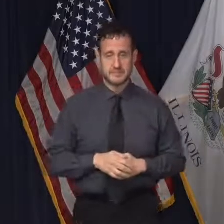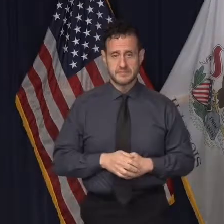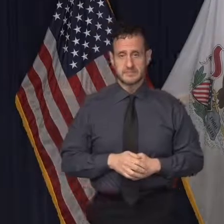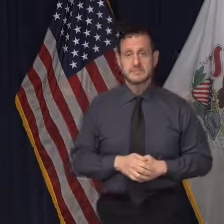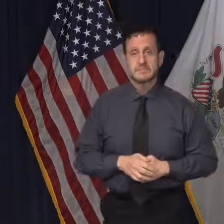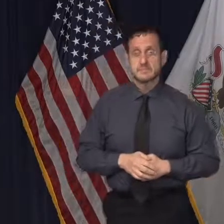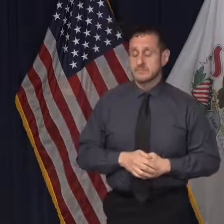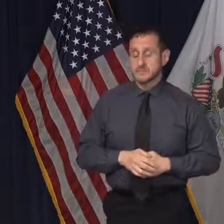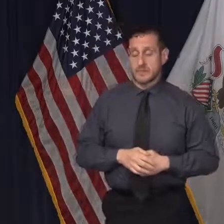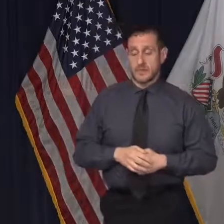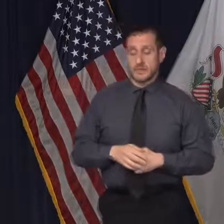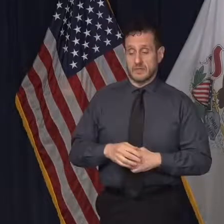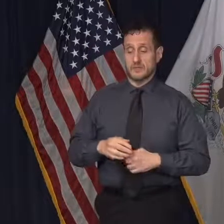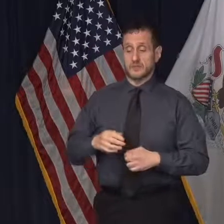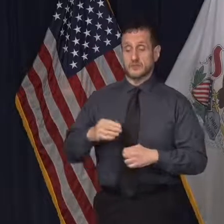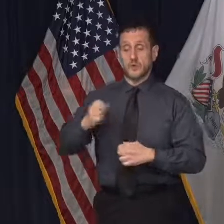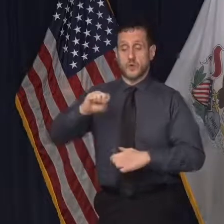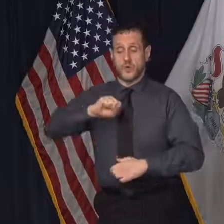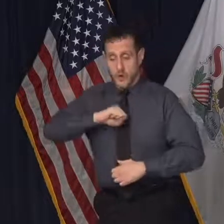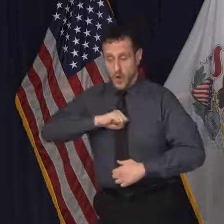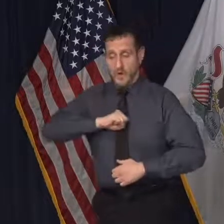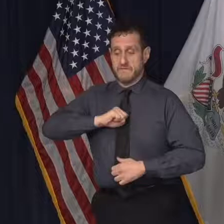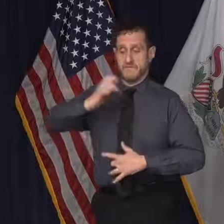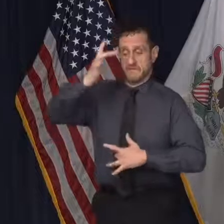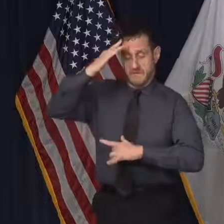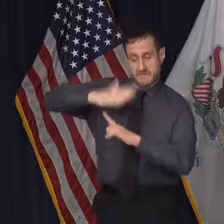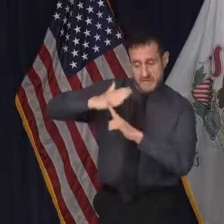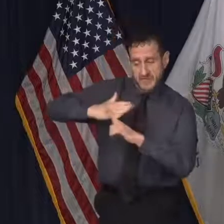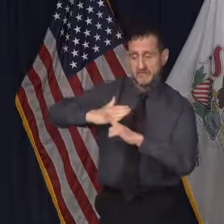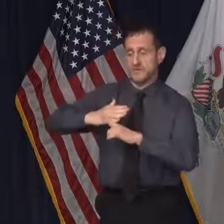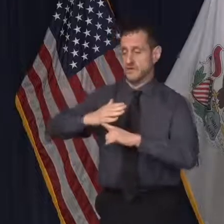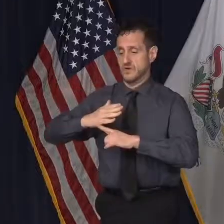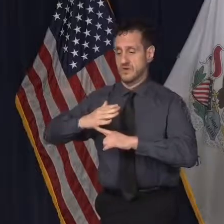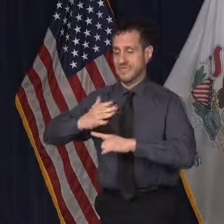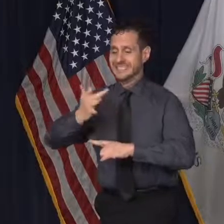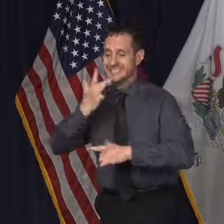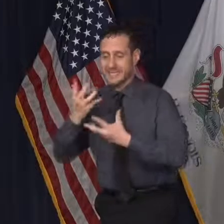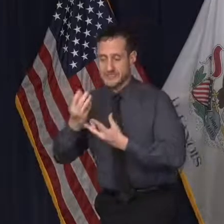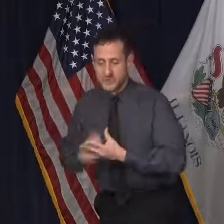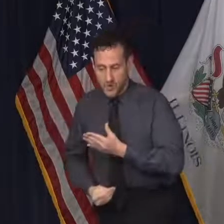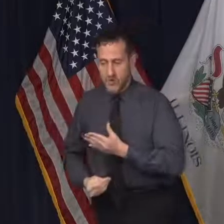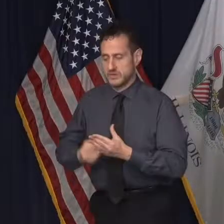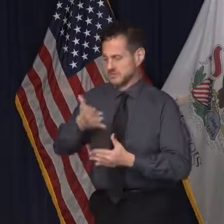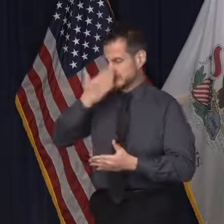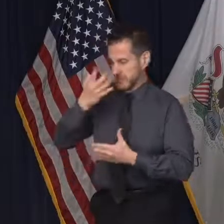symptoms show. And we know that just general speaking is enough to